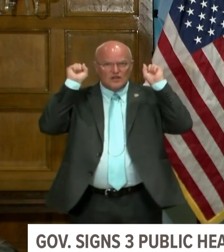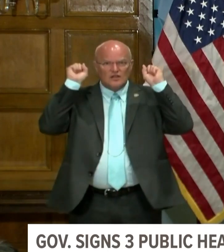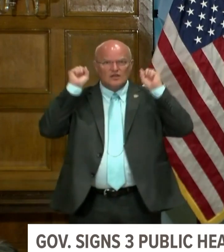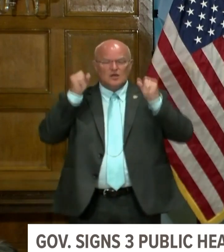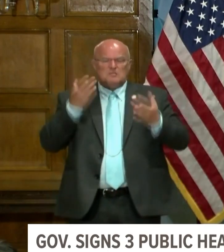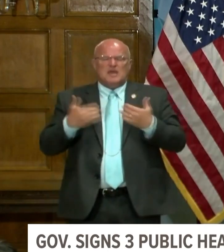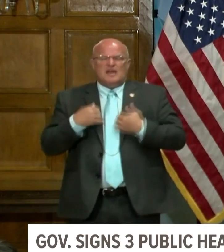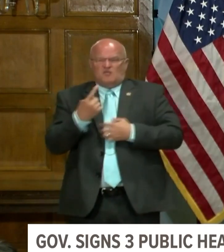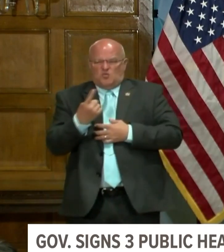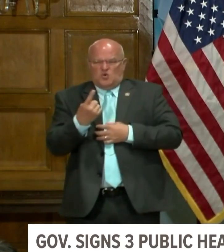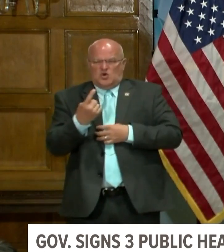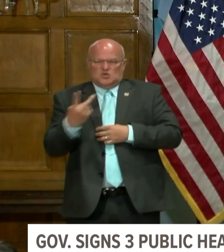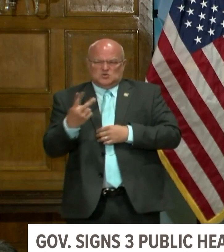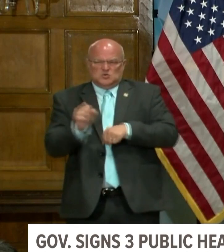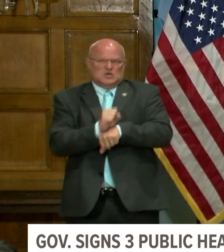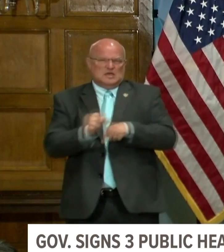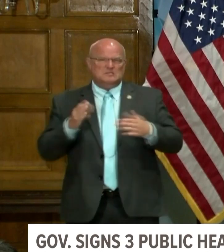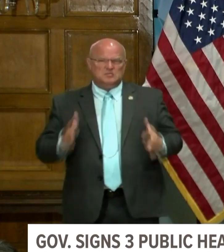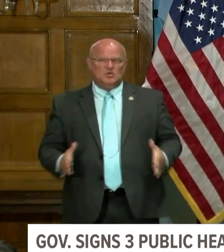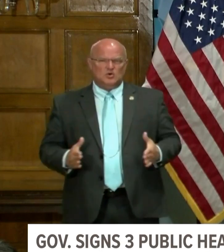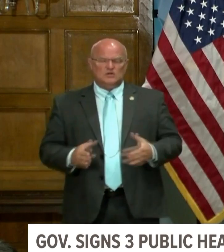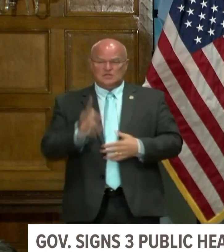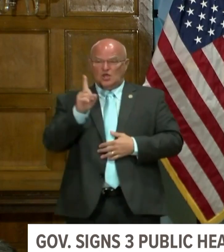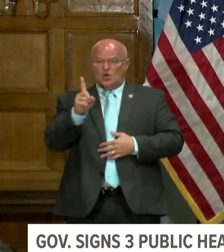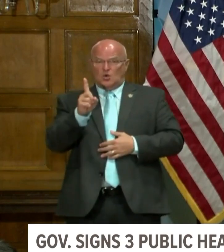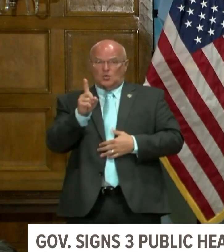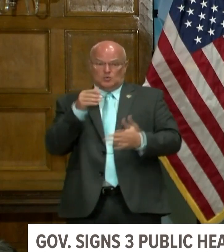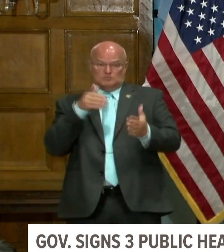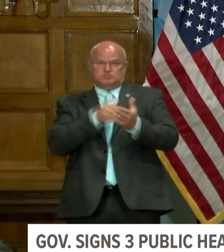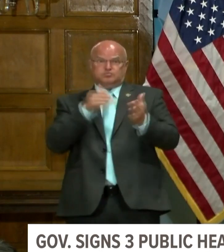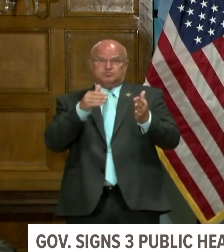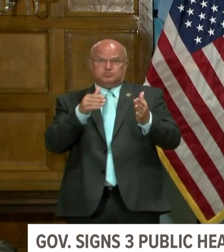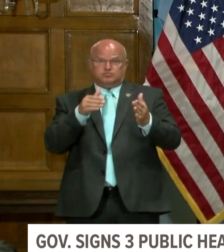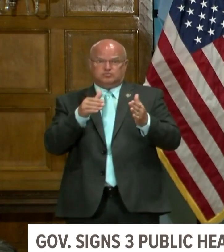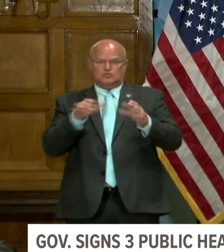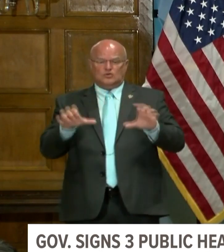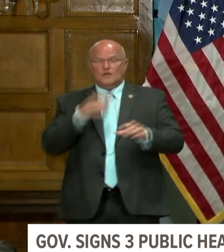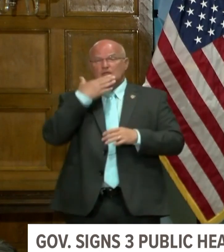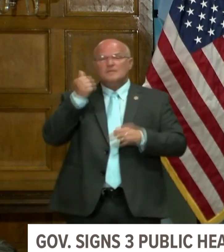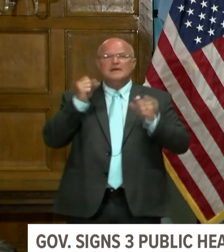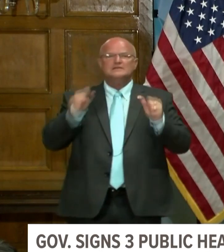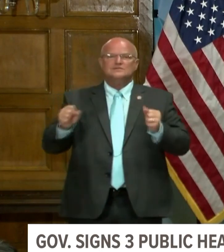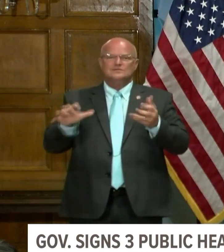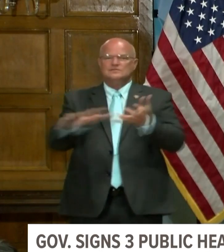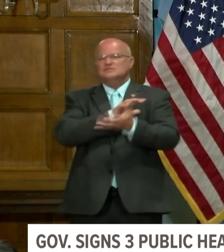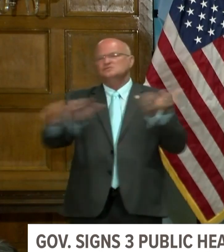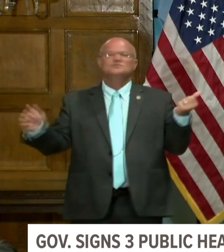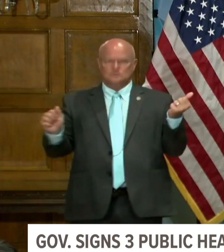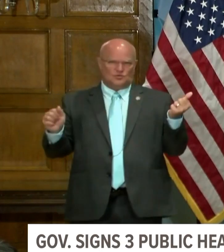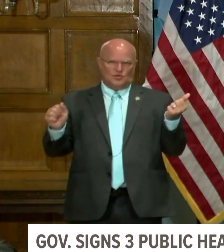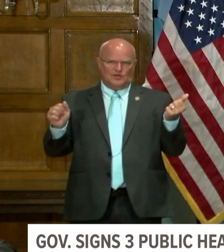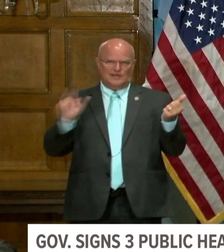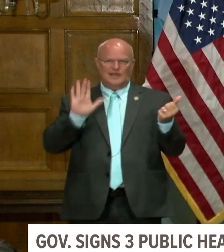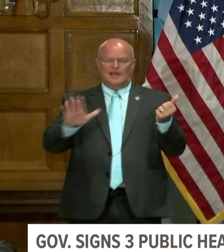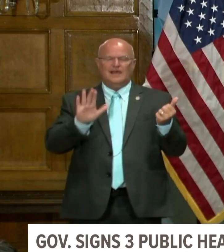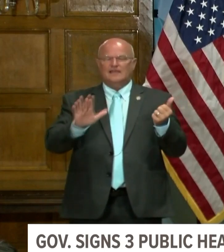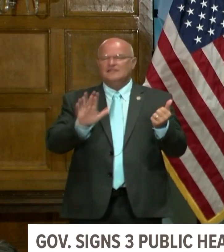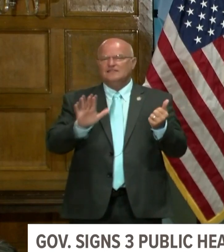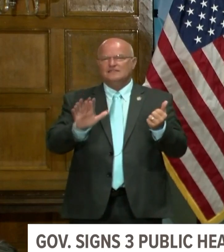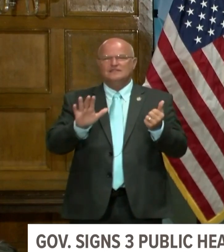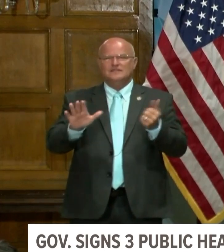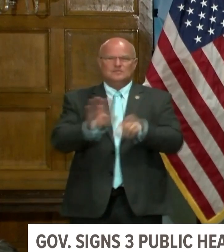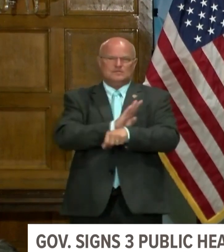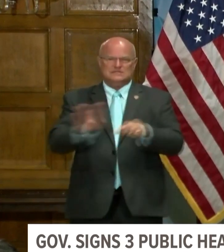3 employees who one frivolous lawsuit, when they were doing their best to comply, could be the final nail in their